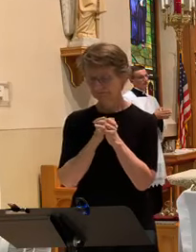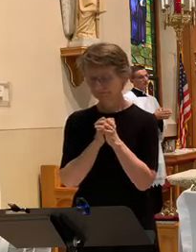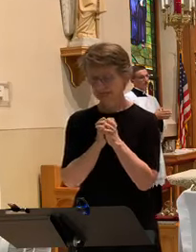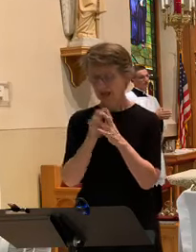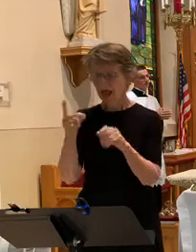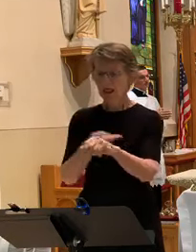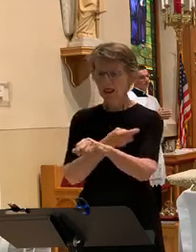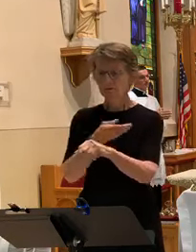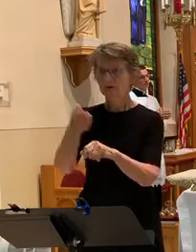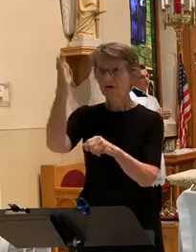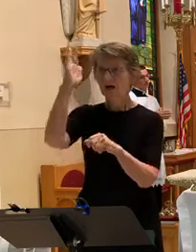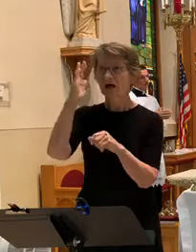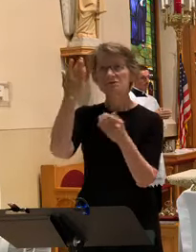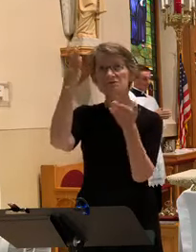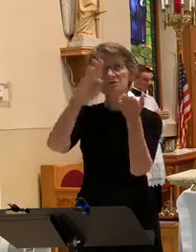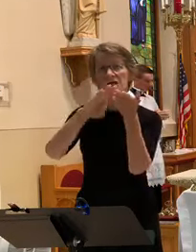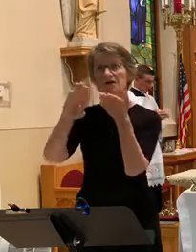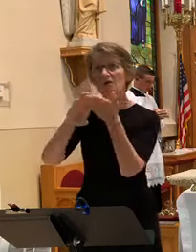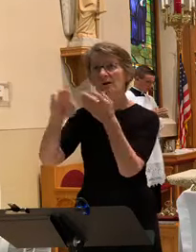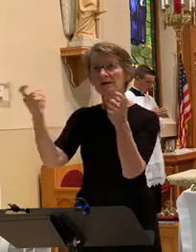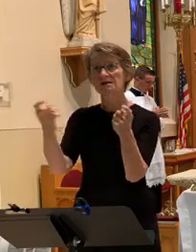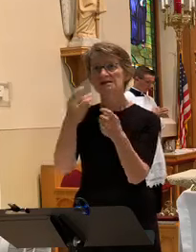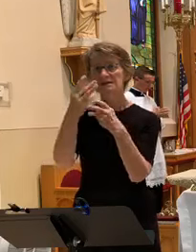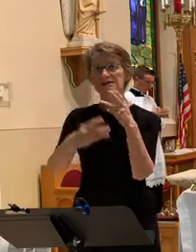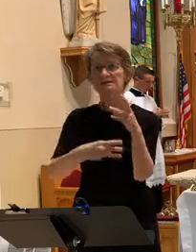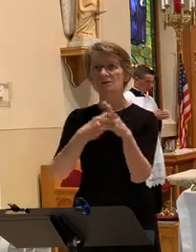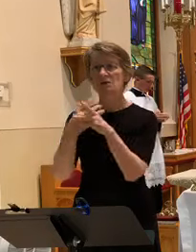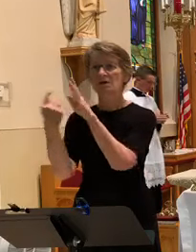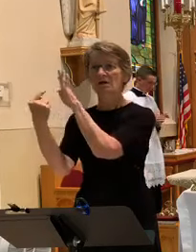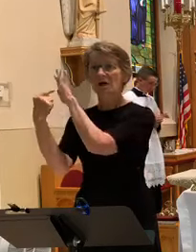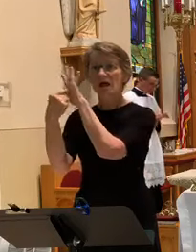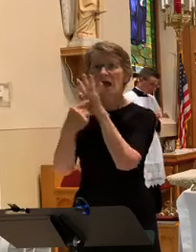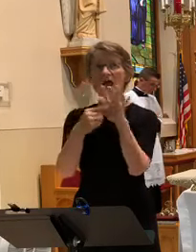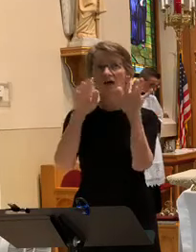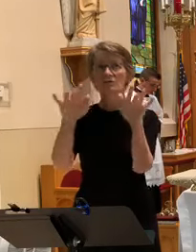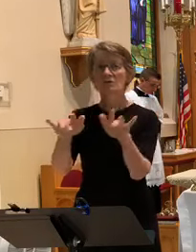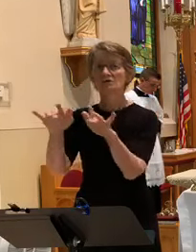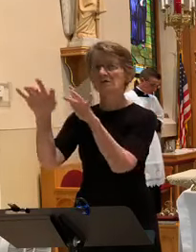with your spirit. Lamb of God, you take away the sins of the world. Have mercy on us. Lamb of God, you take away the sins of the